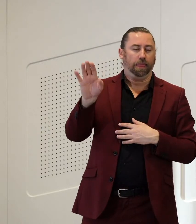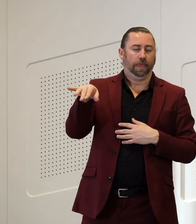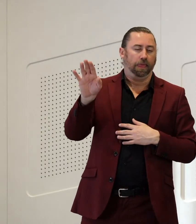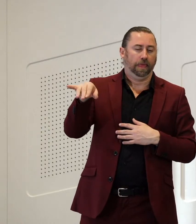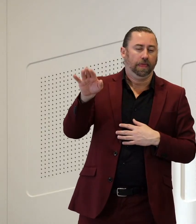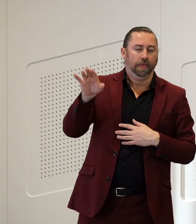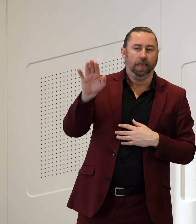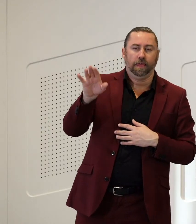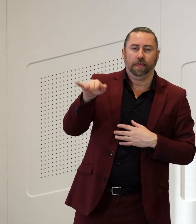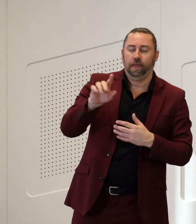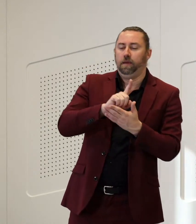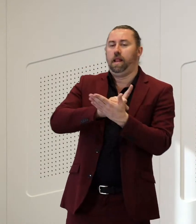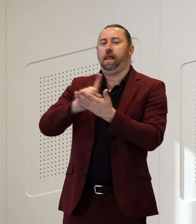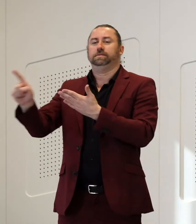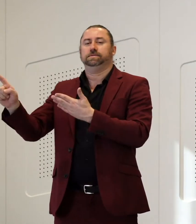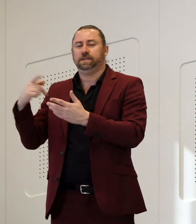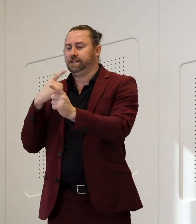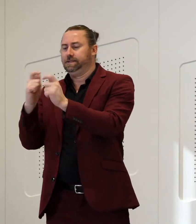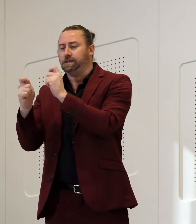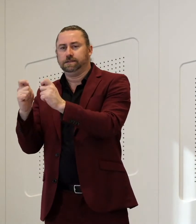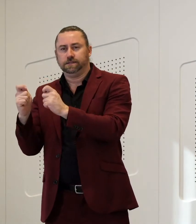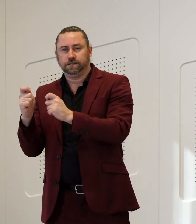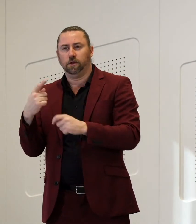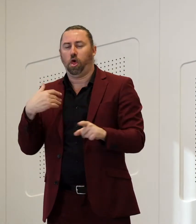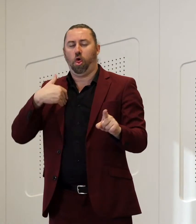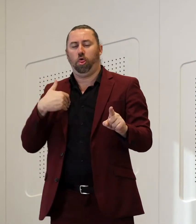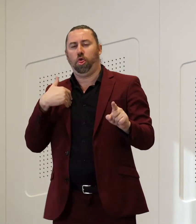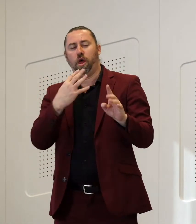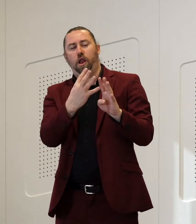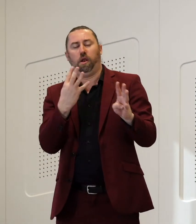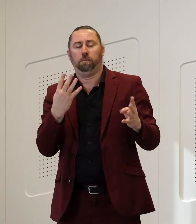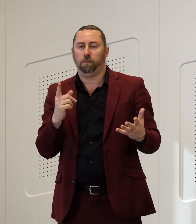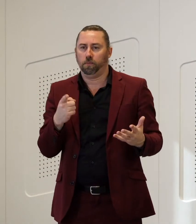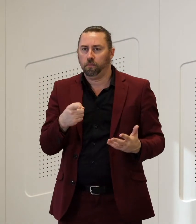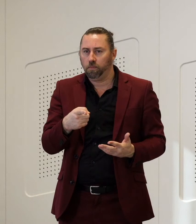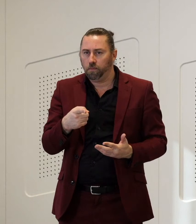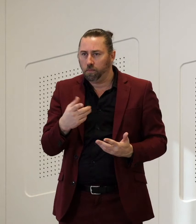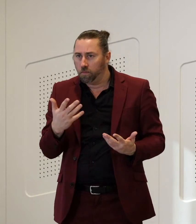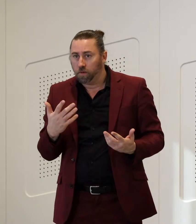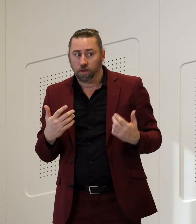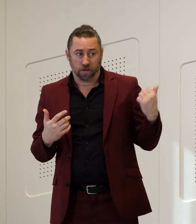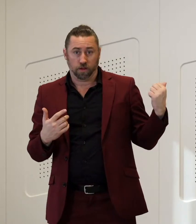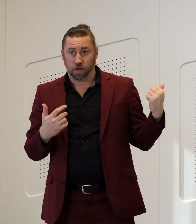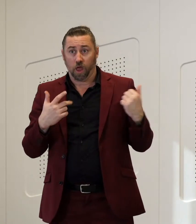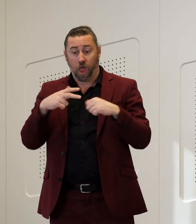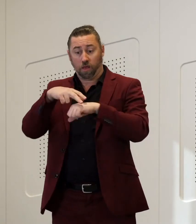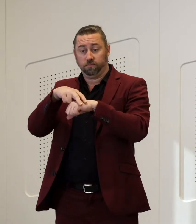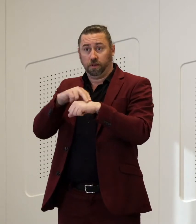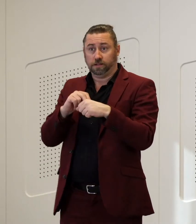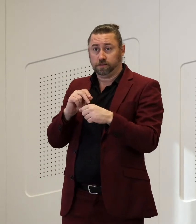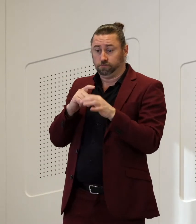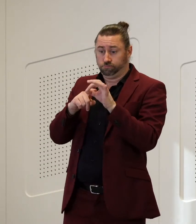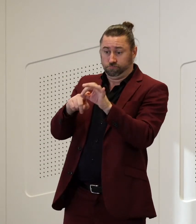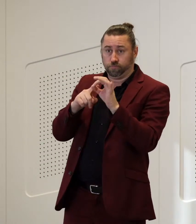that wait this long for the community at such risk? Look, Health and Police will continue to speak to this individual, and there are